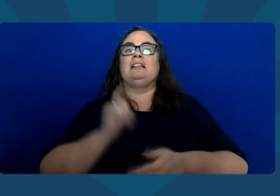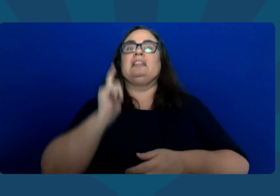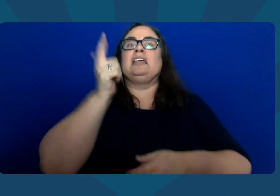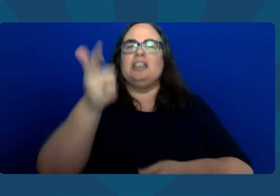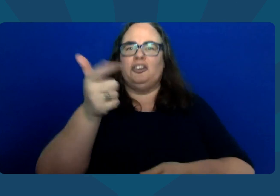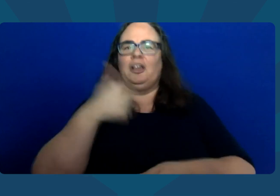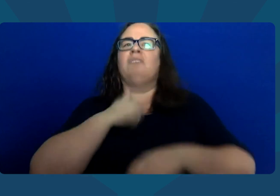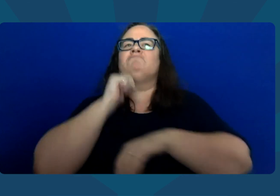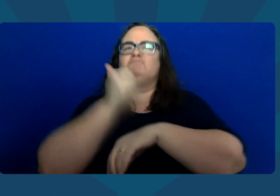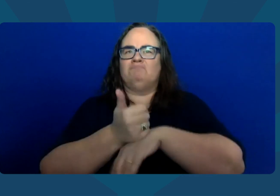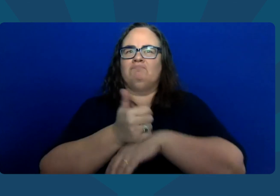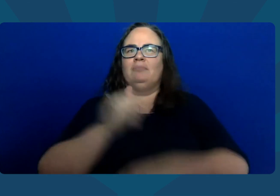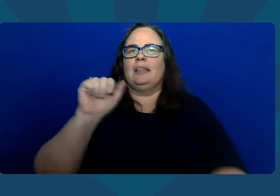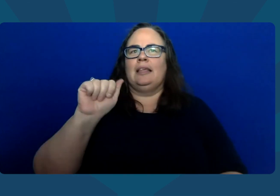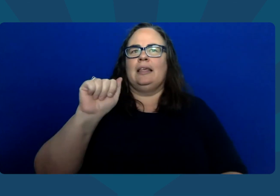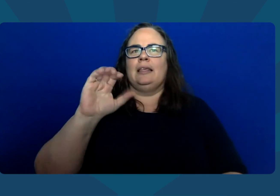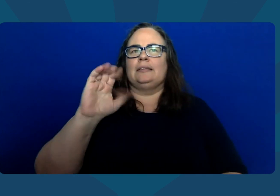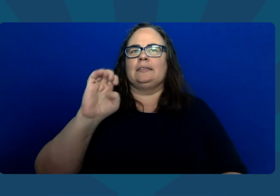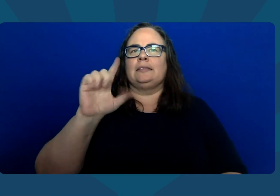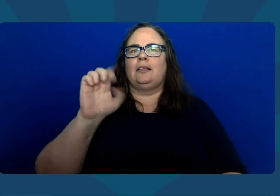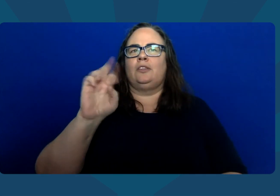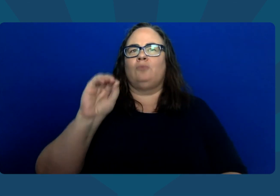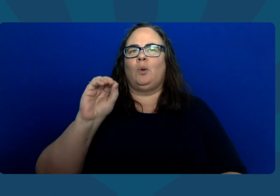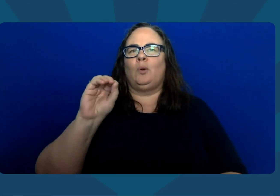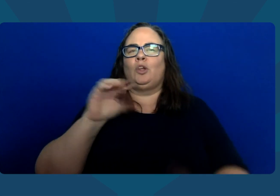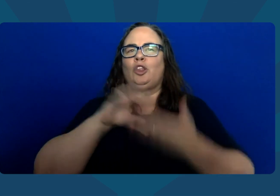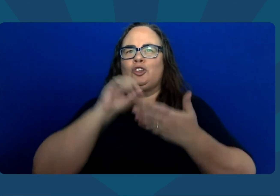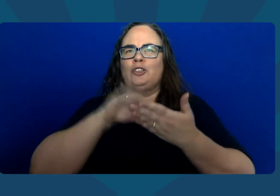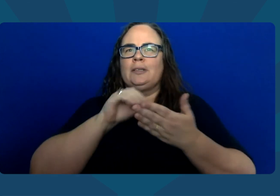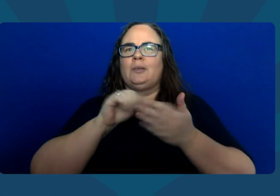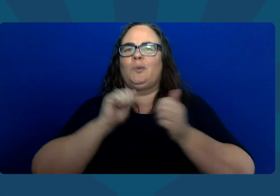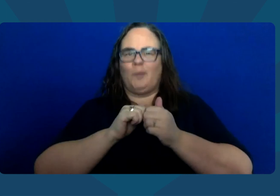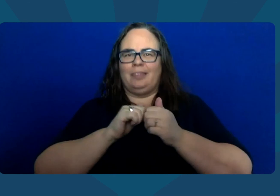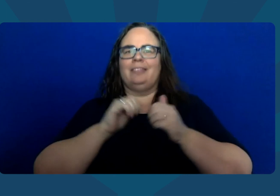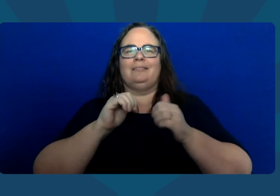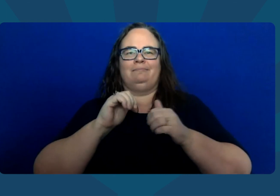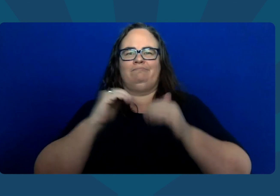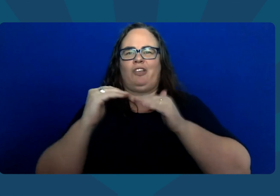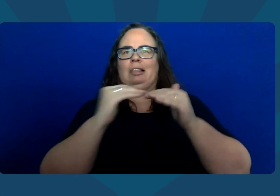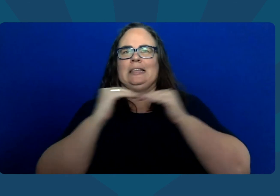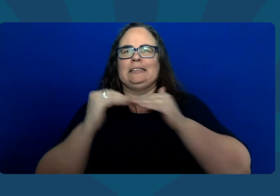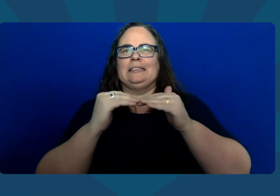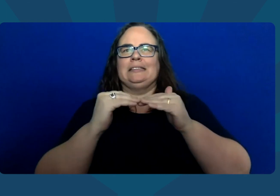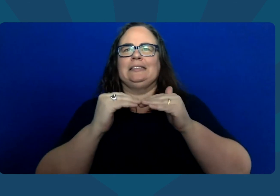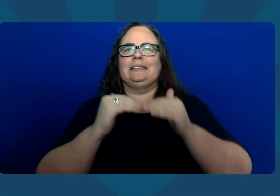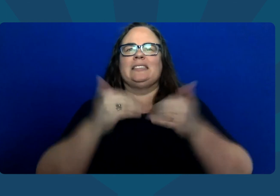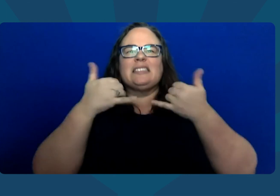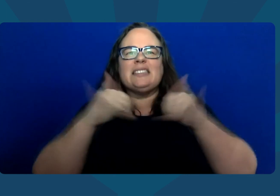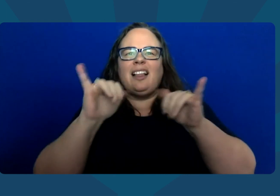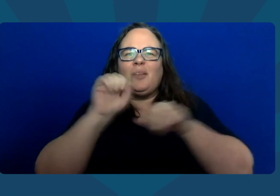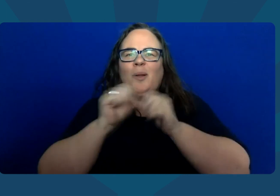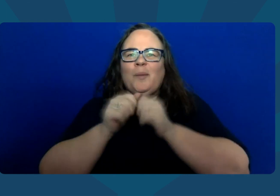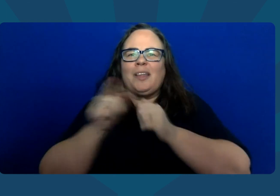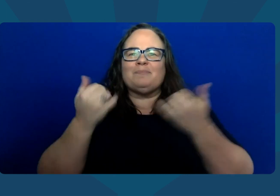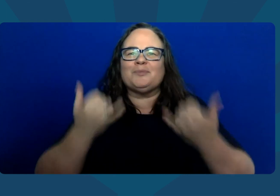Later, I started Accelero Learning with a group of colleagues I still work with